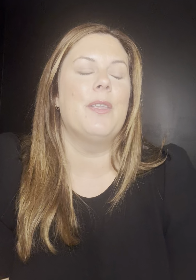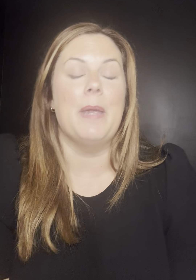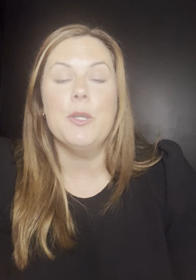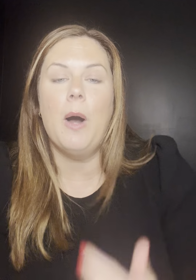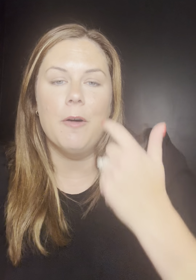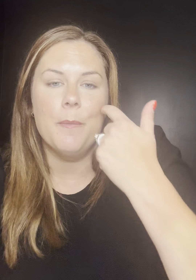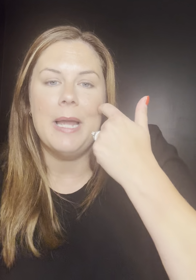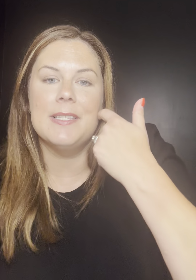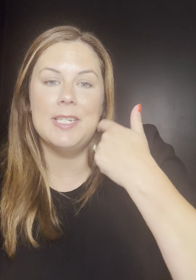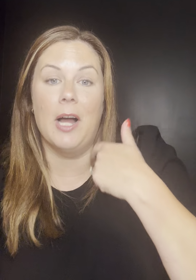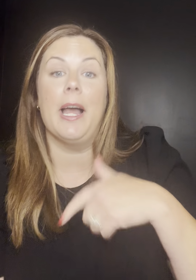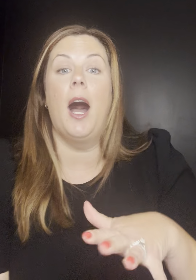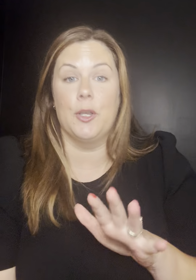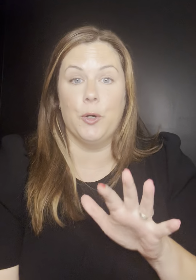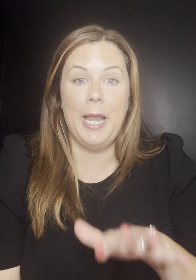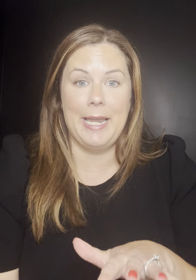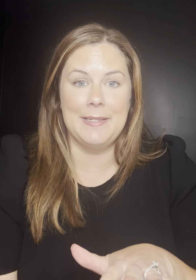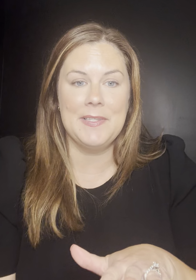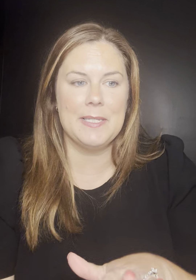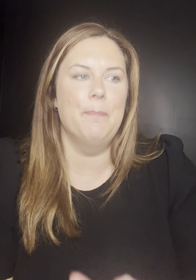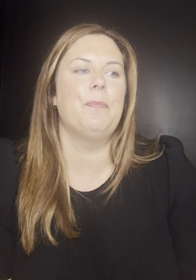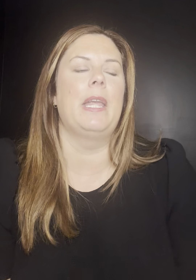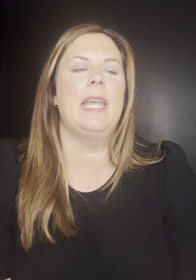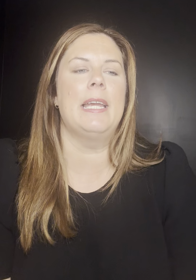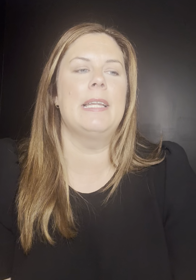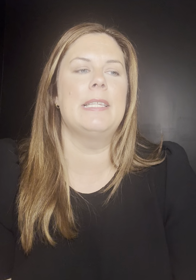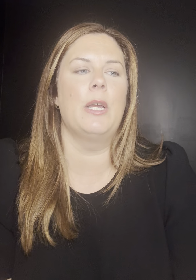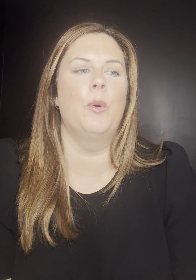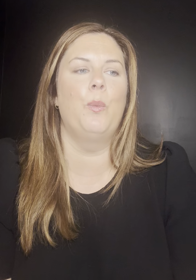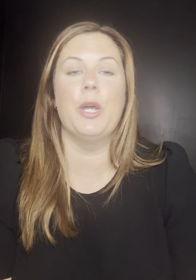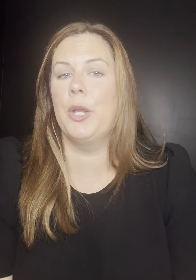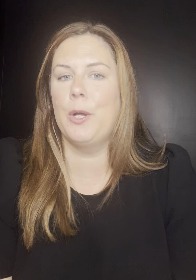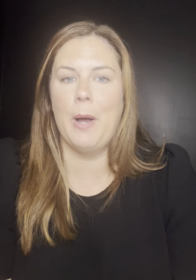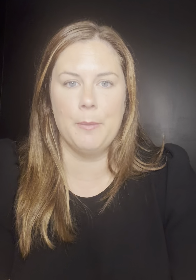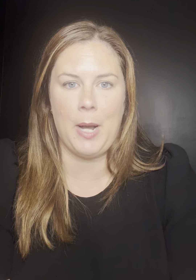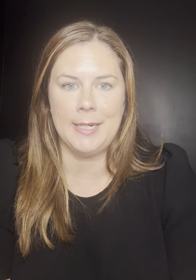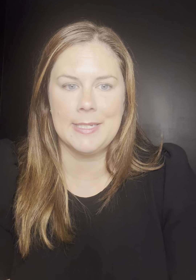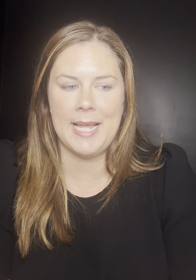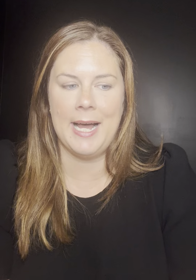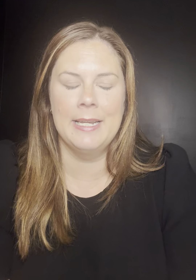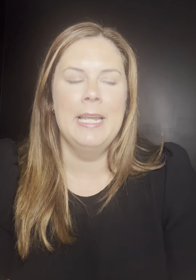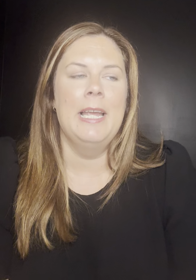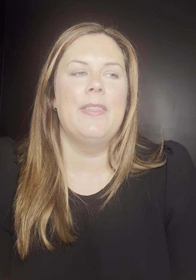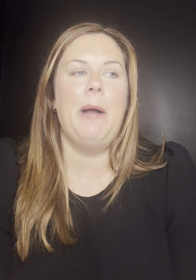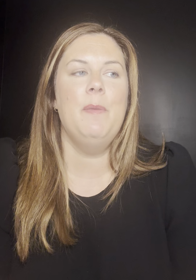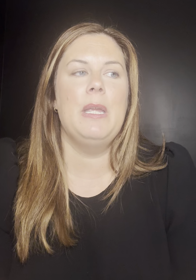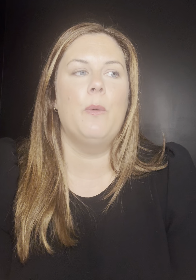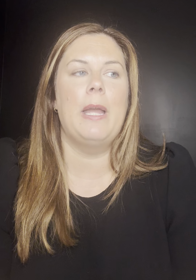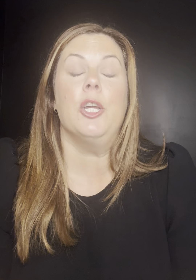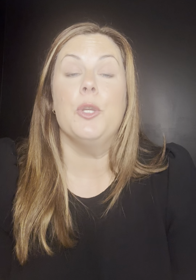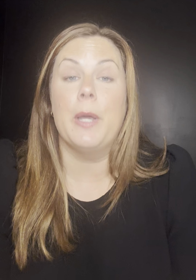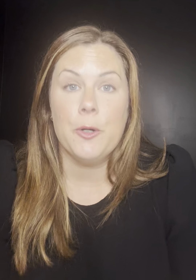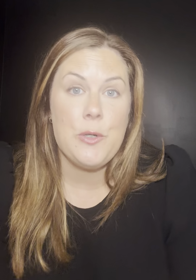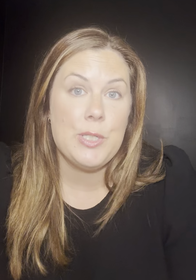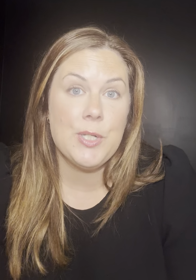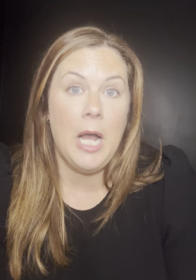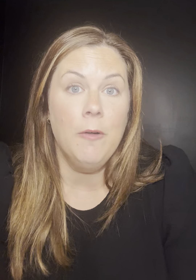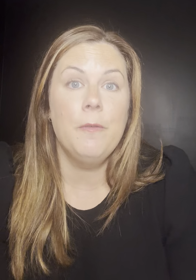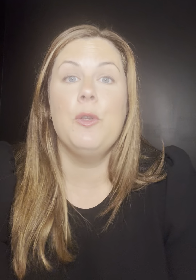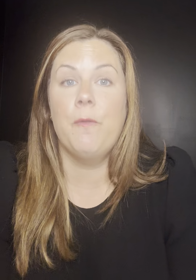manual alphabet is done on your hands. And we are going to go ahead and practice that. That would be the way that you introduce yourself. You finger